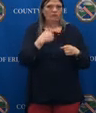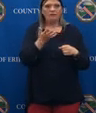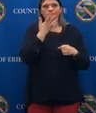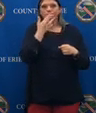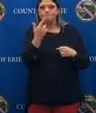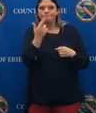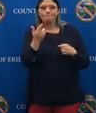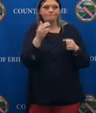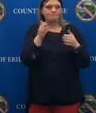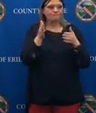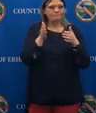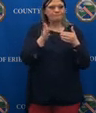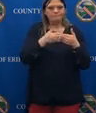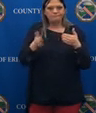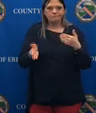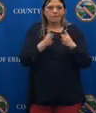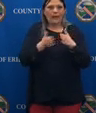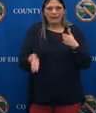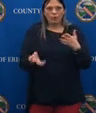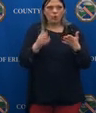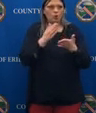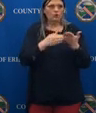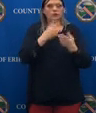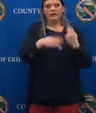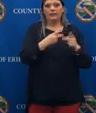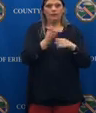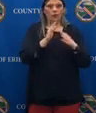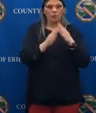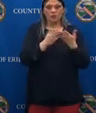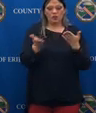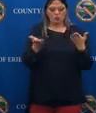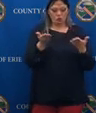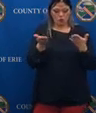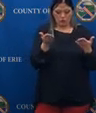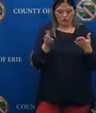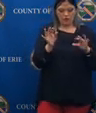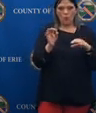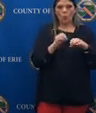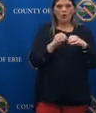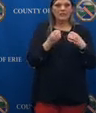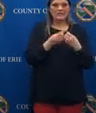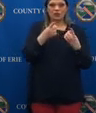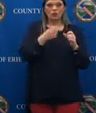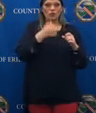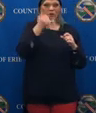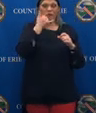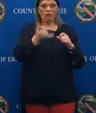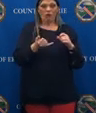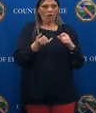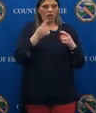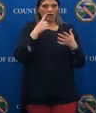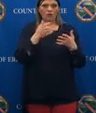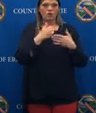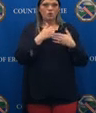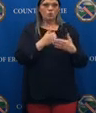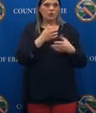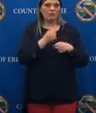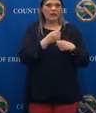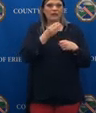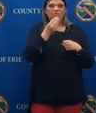or a neighbor or some type of community service, the community-based organization that you can call that to help you get